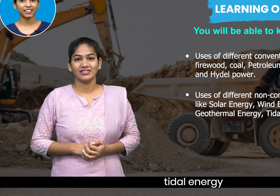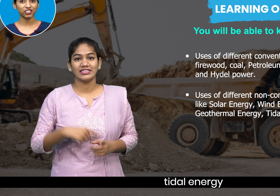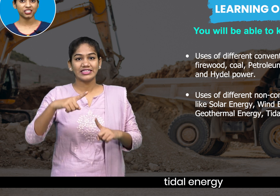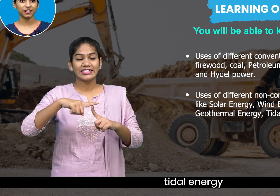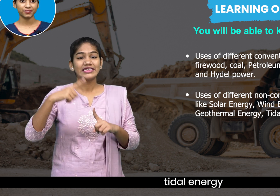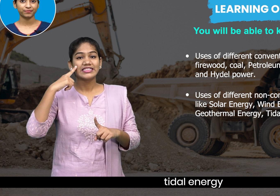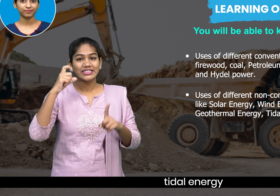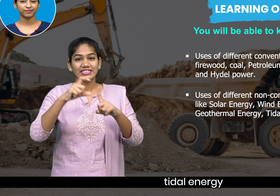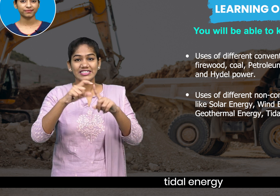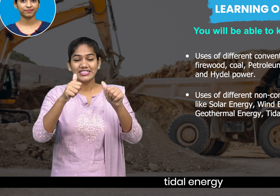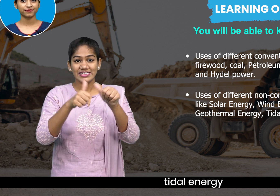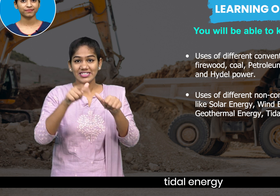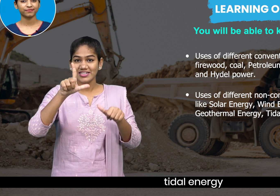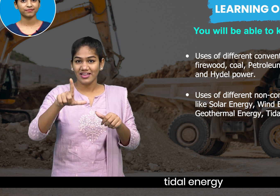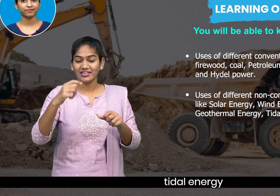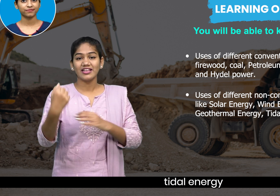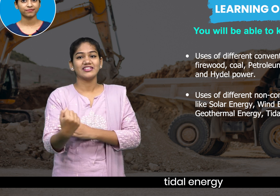tidal energy